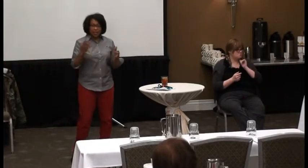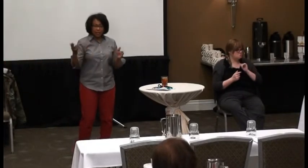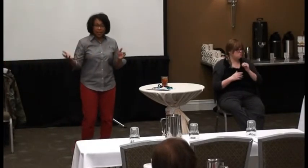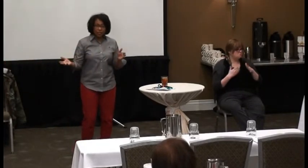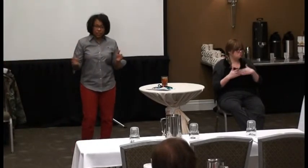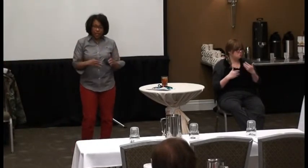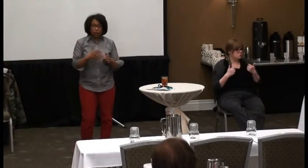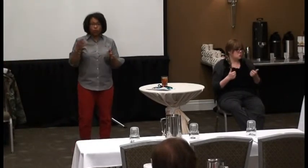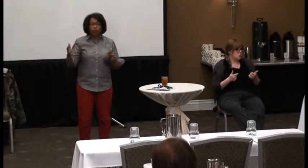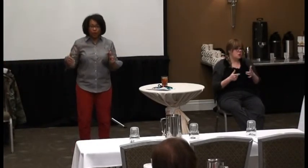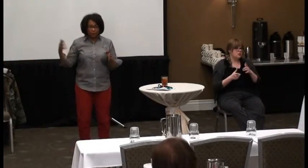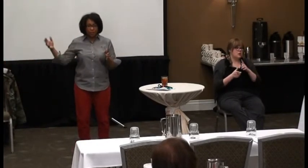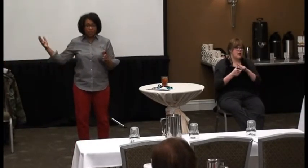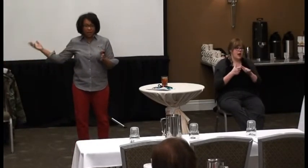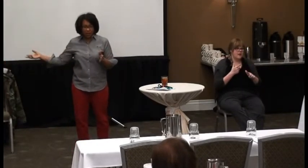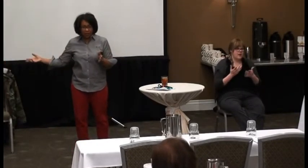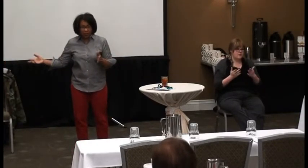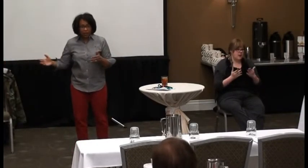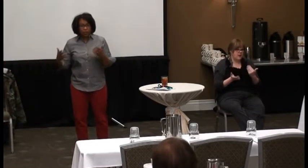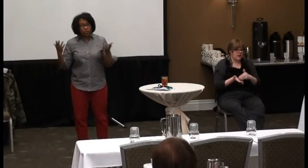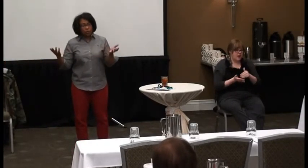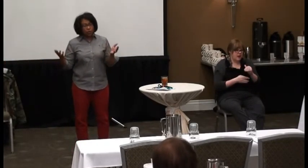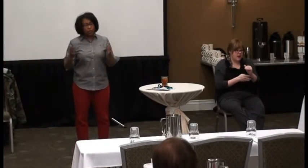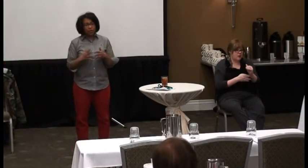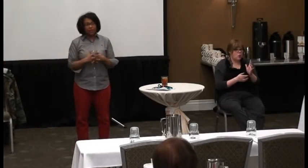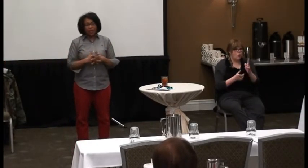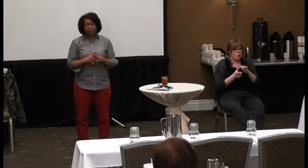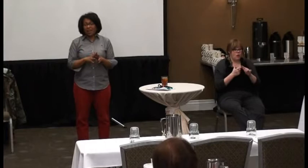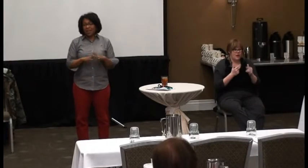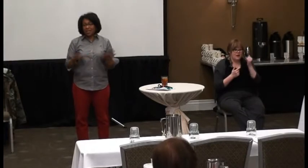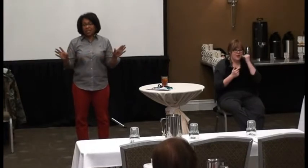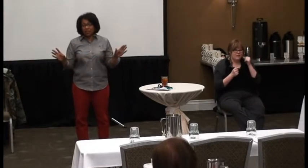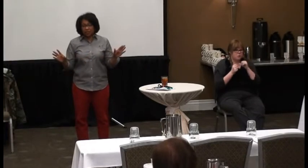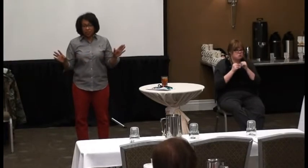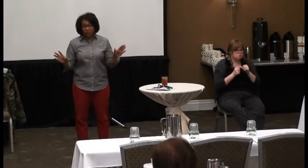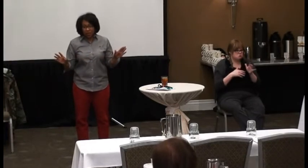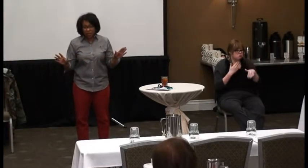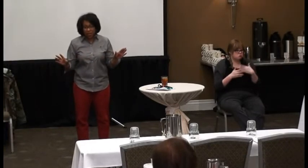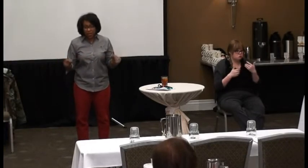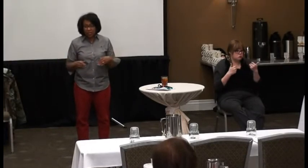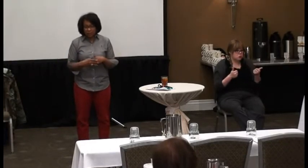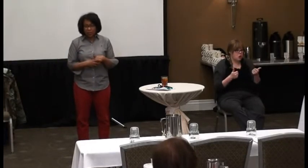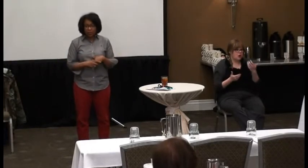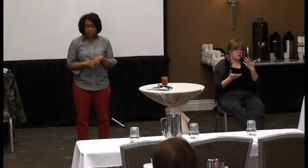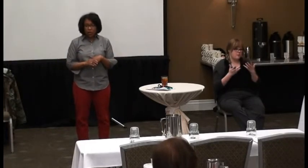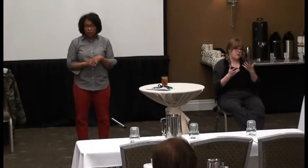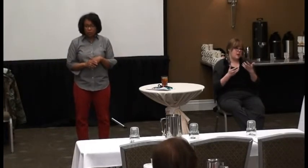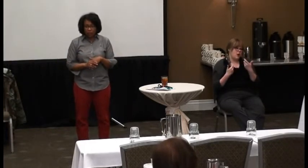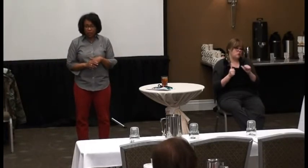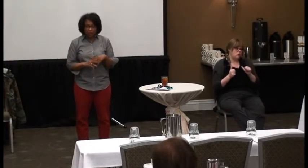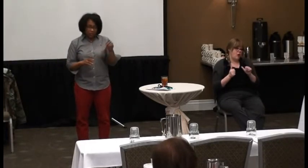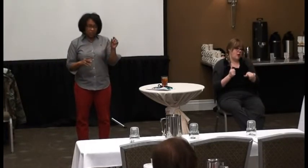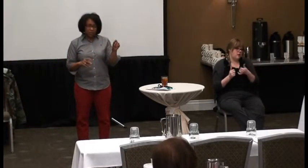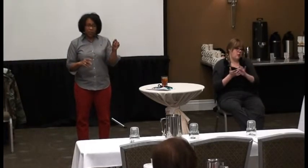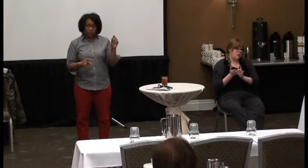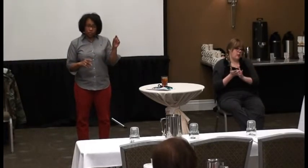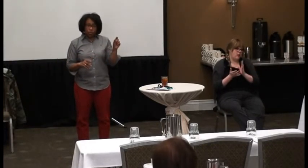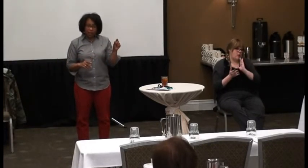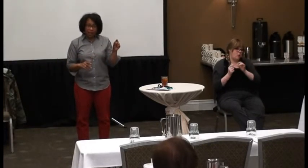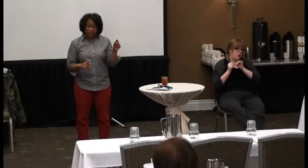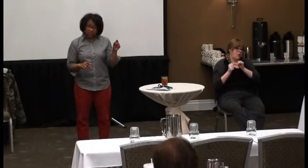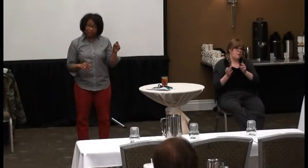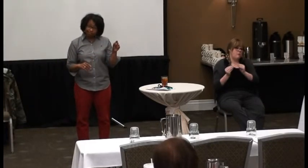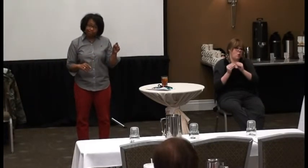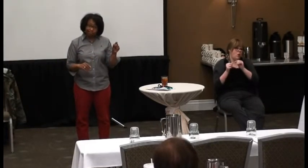then that's kind of how you kind of work up to that. So if they are naive and have never been on anything, I typically start with something that's